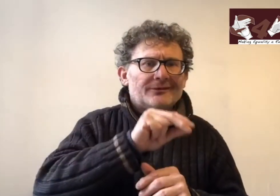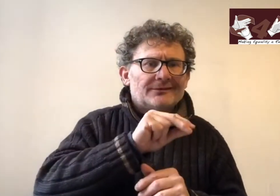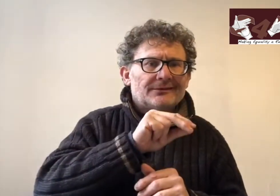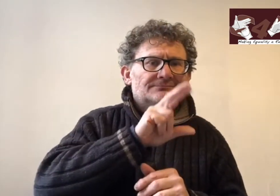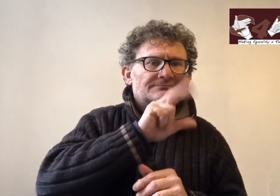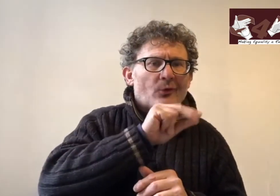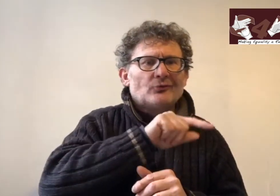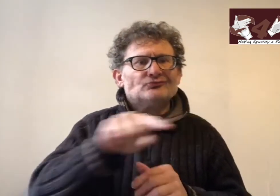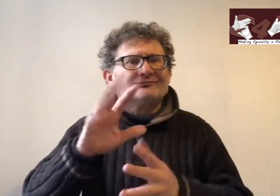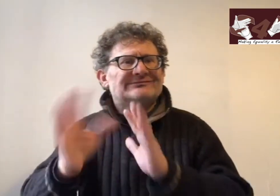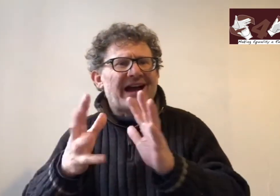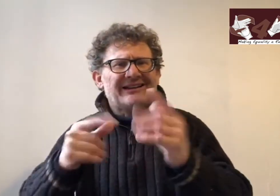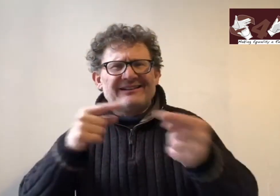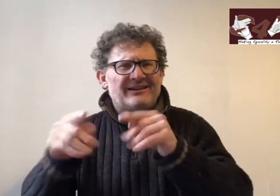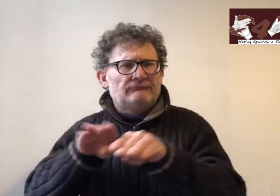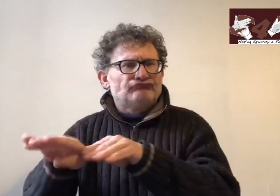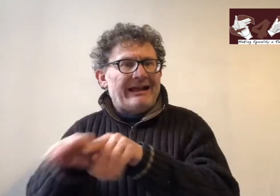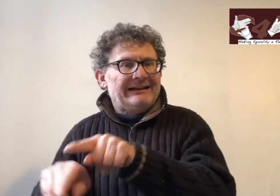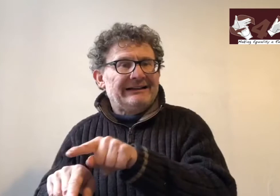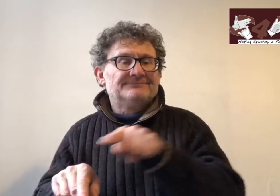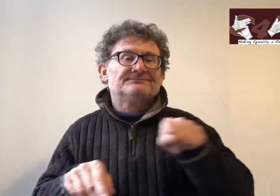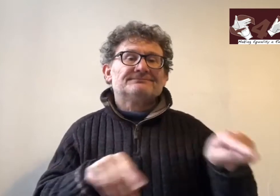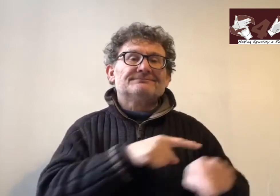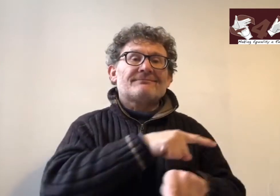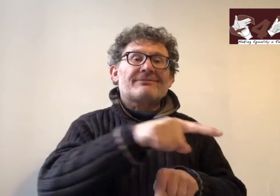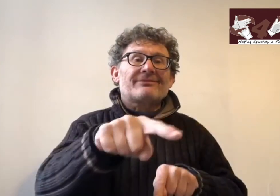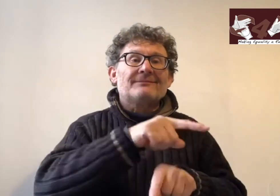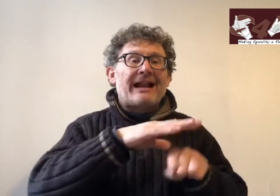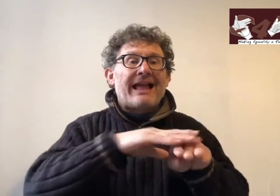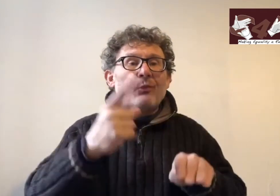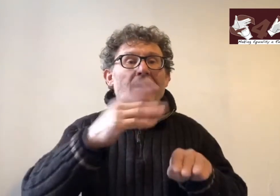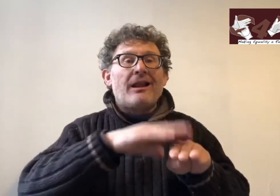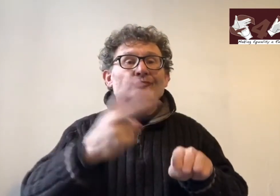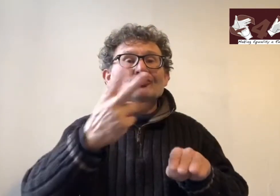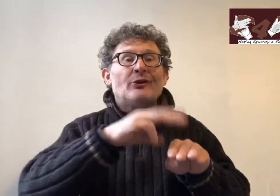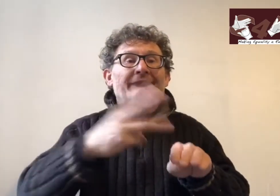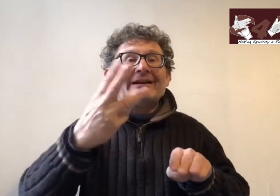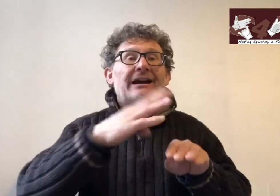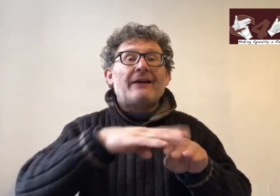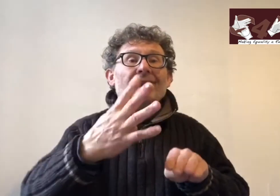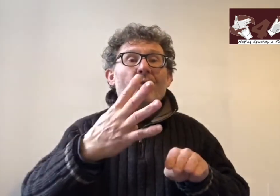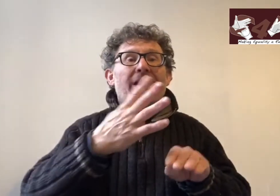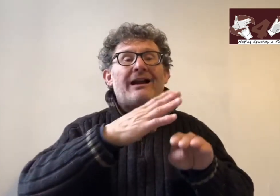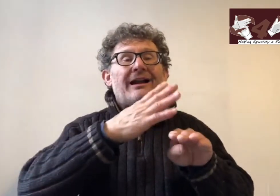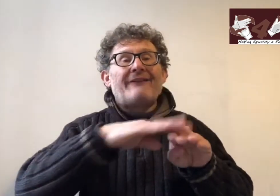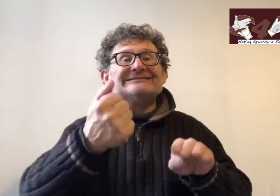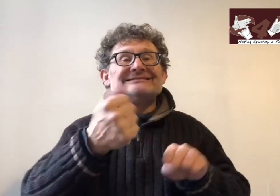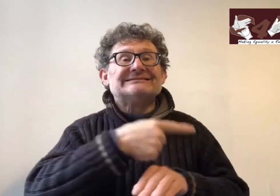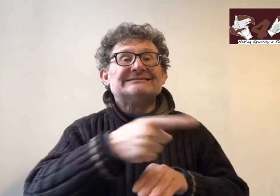from English into BSL and BSL into English. For those who have already got their language skills, whether